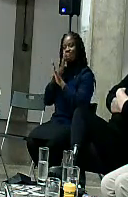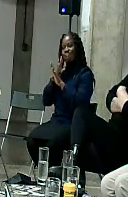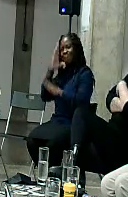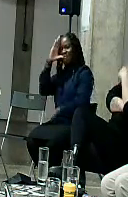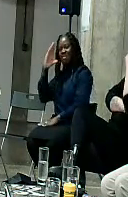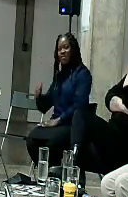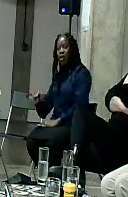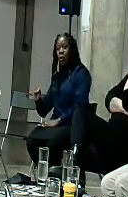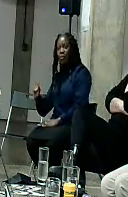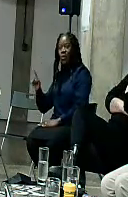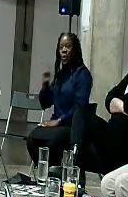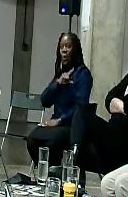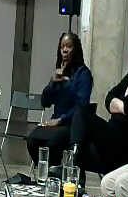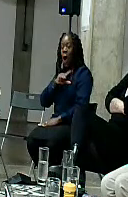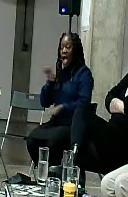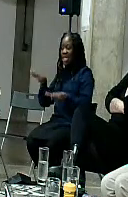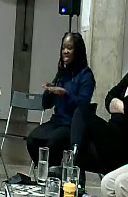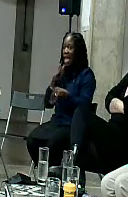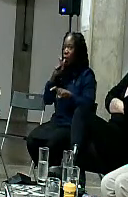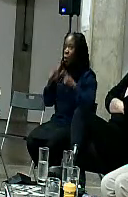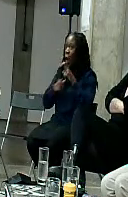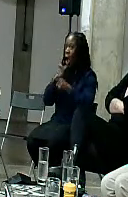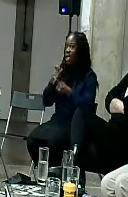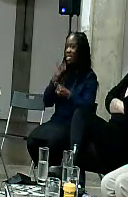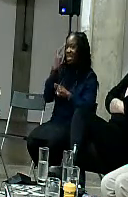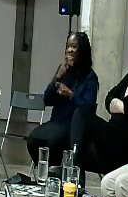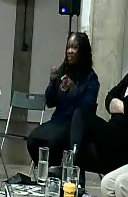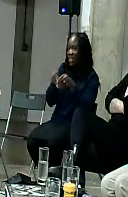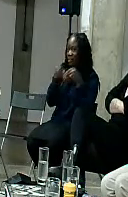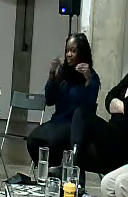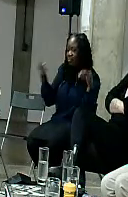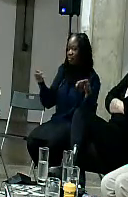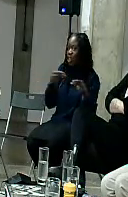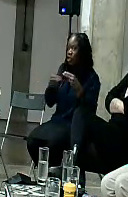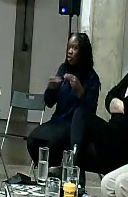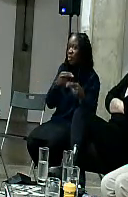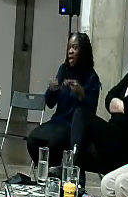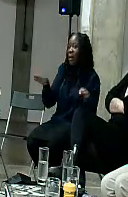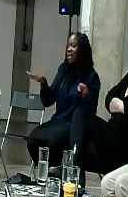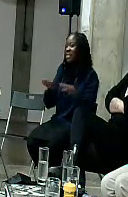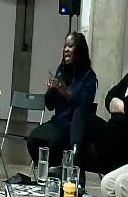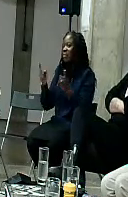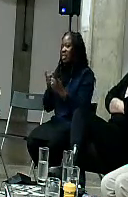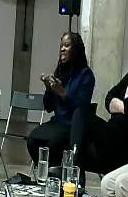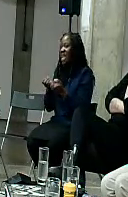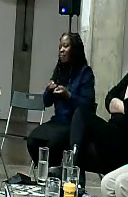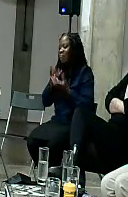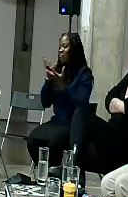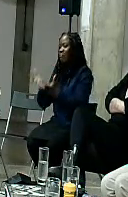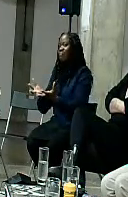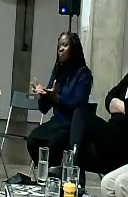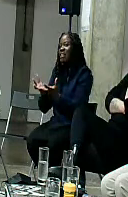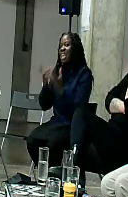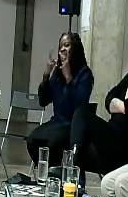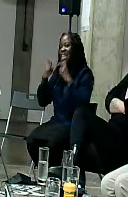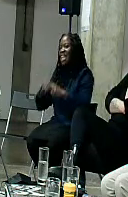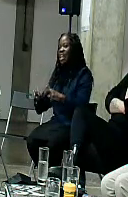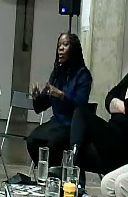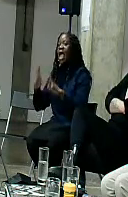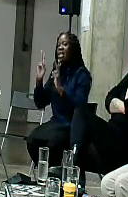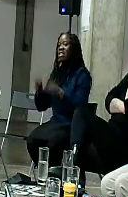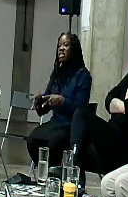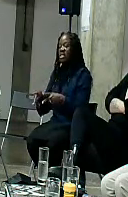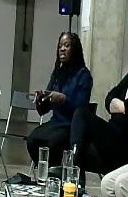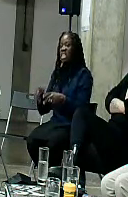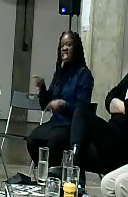same words he said, they printed in the Evening Standard, is what he was said at the inquest. He said, I felt like it wasn't a